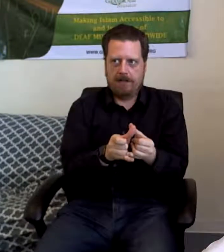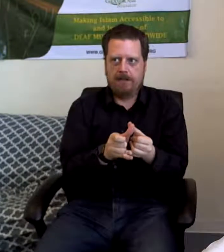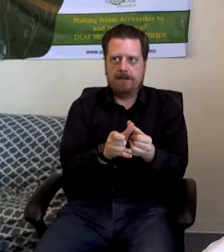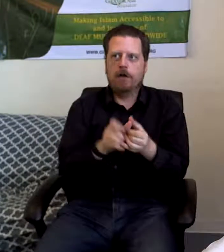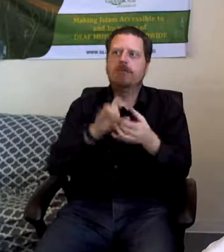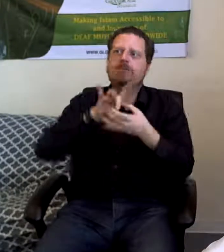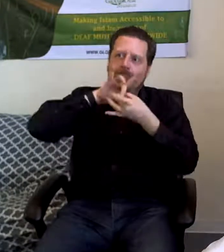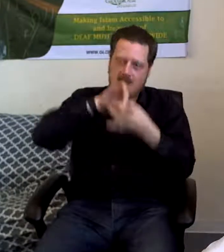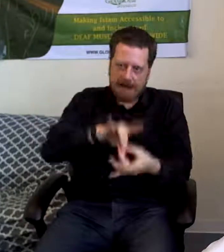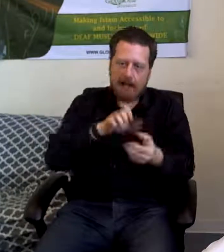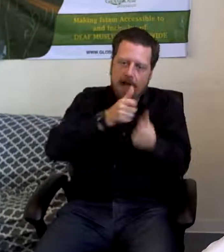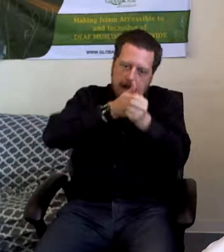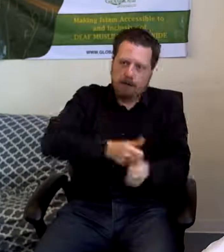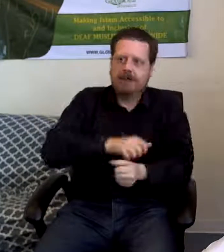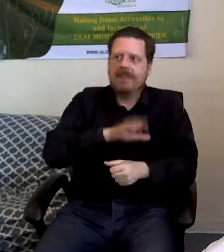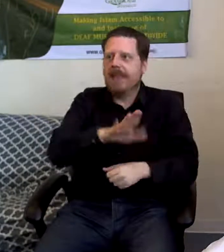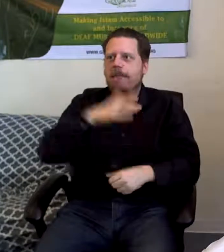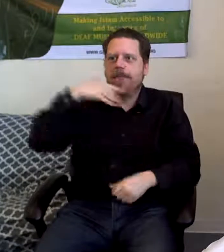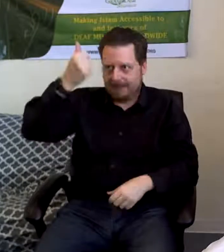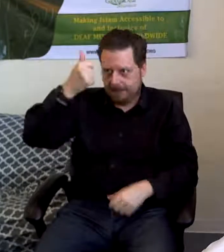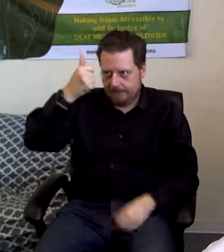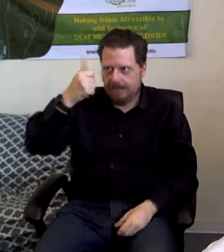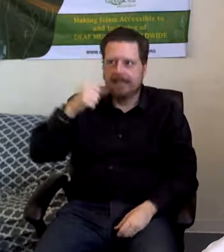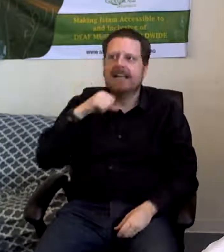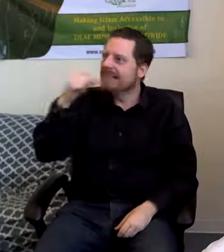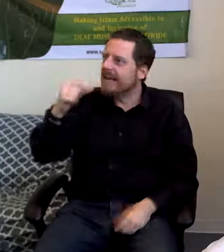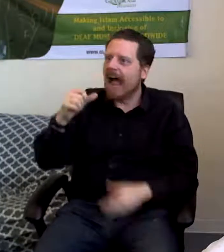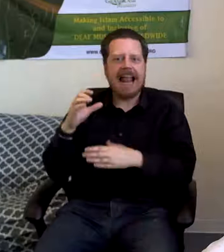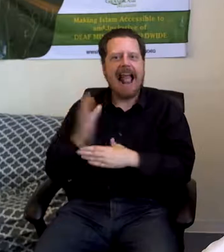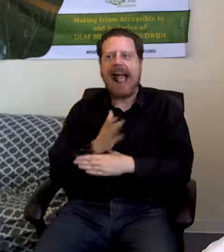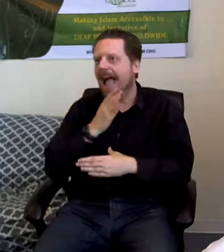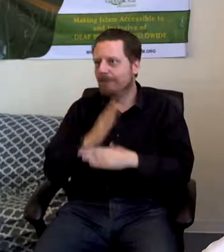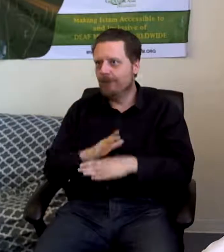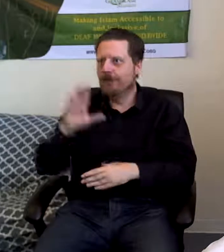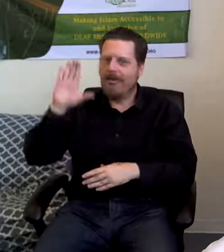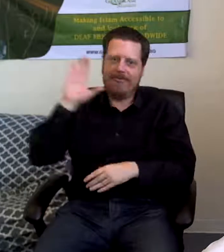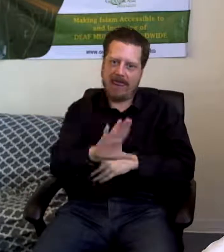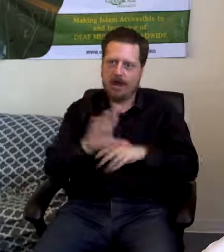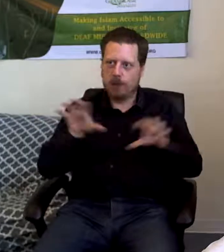done. He's not going to take the average.